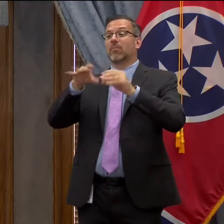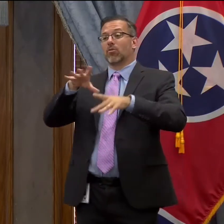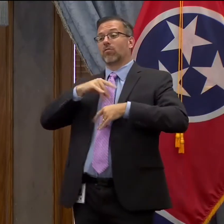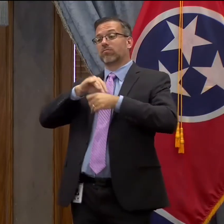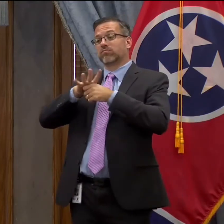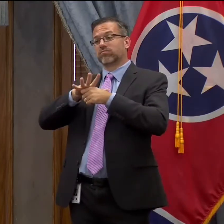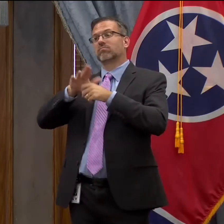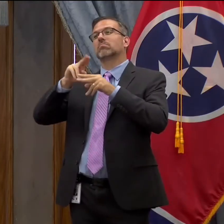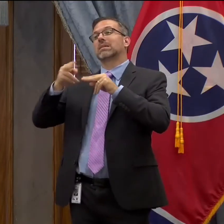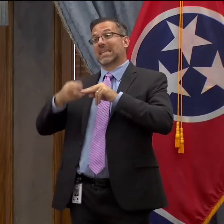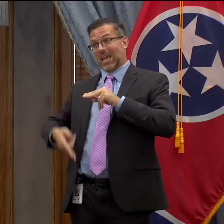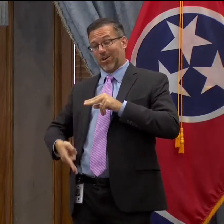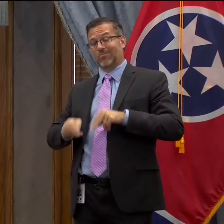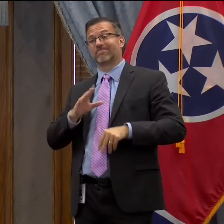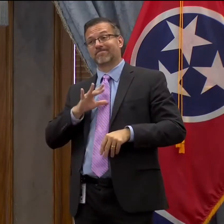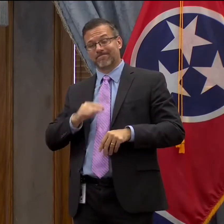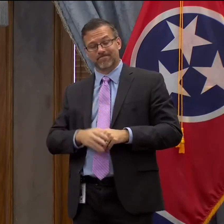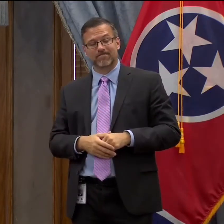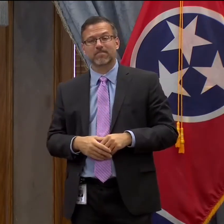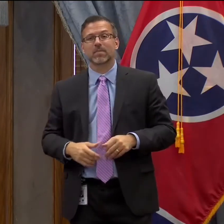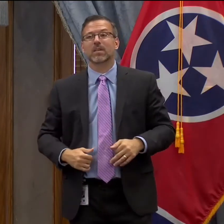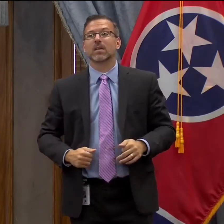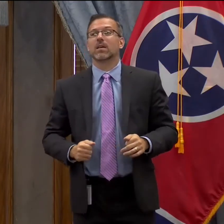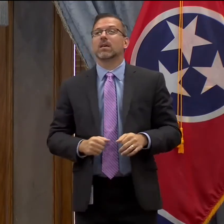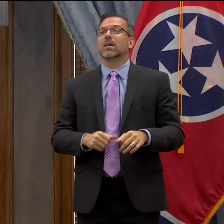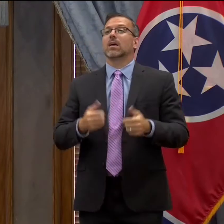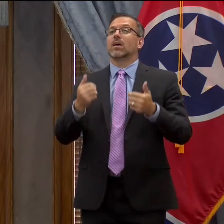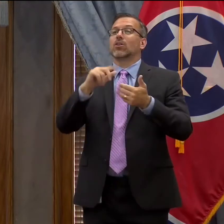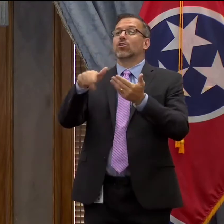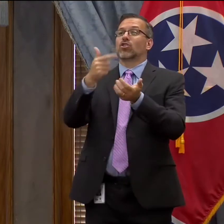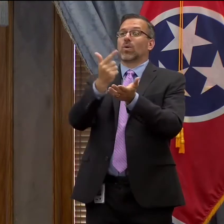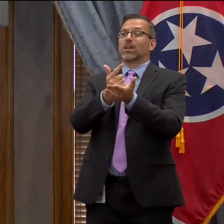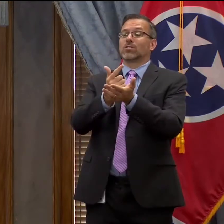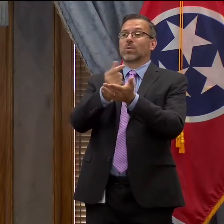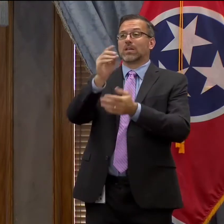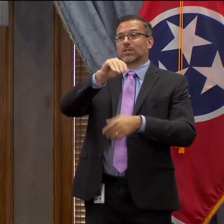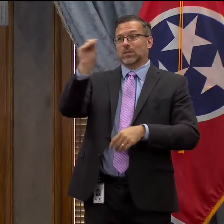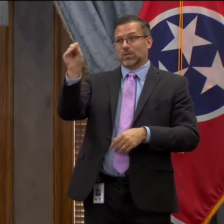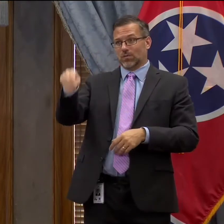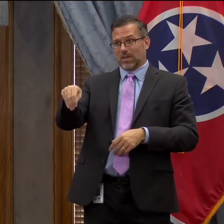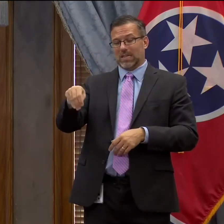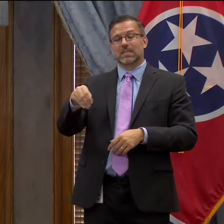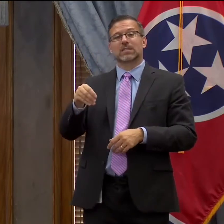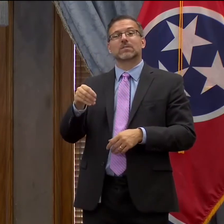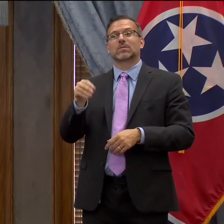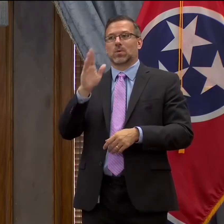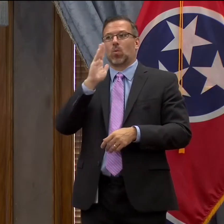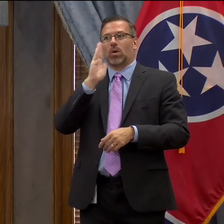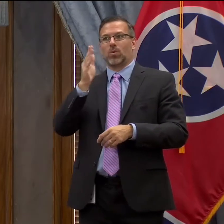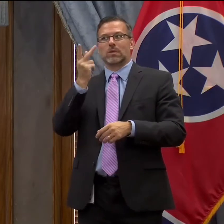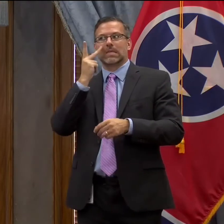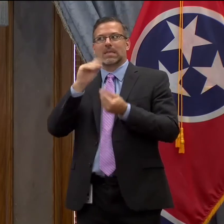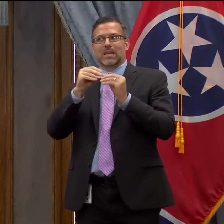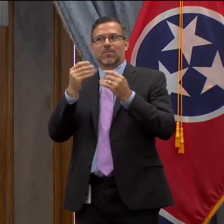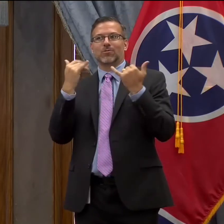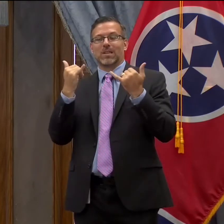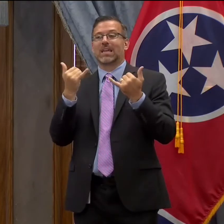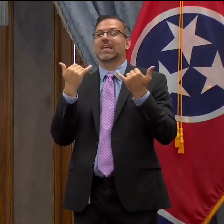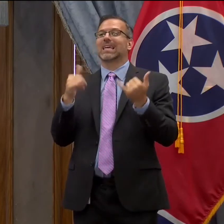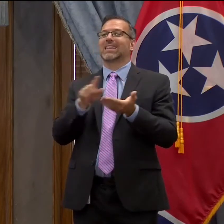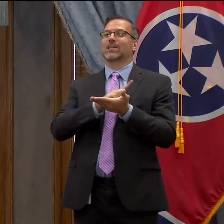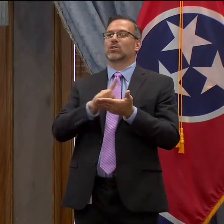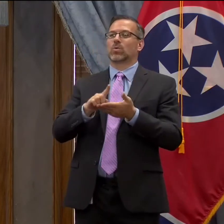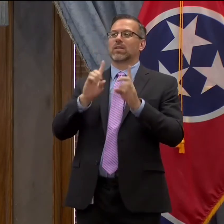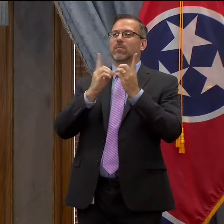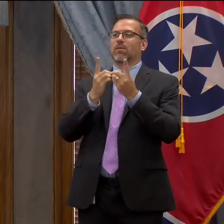reported in schools. Outside of that, we have graduation rates that are coming out today. So this week, the department released its